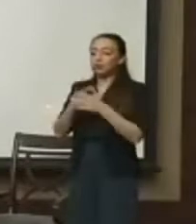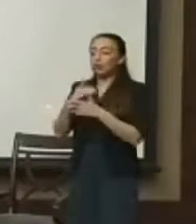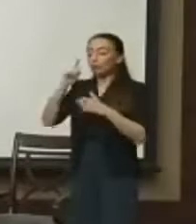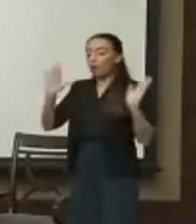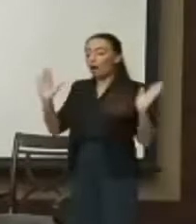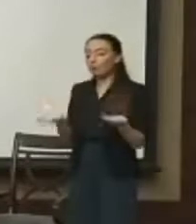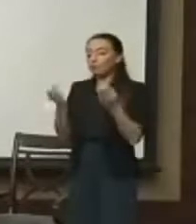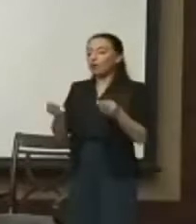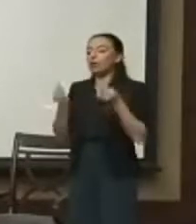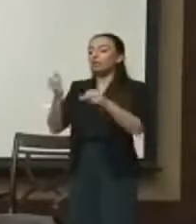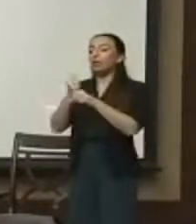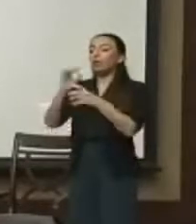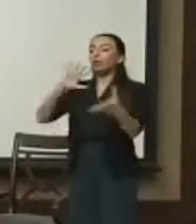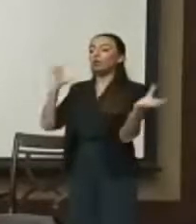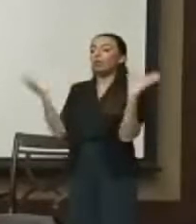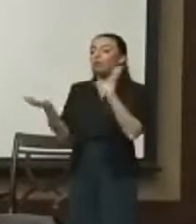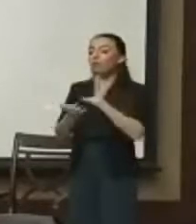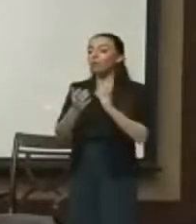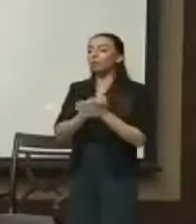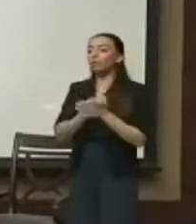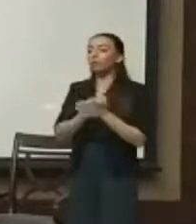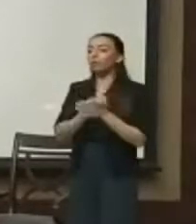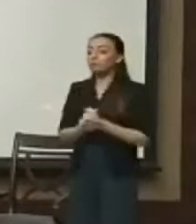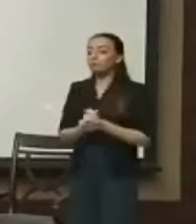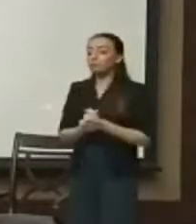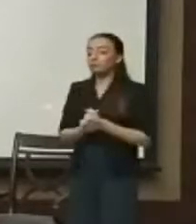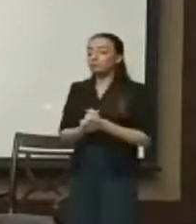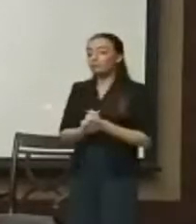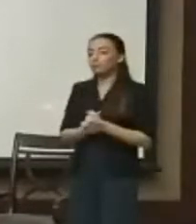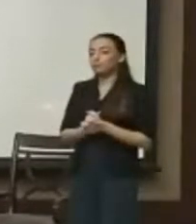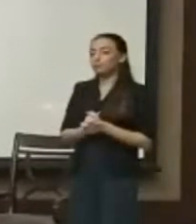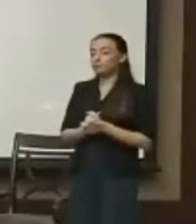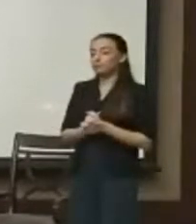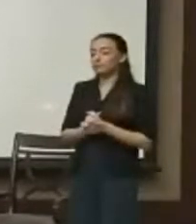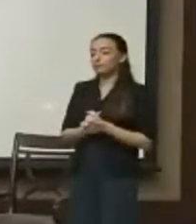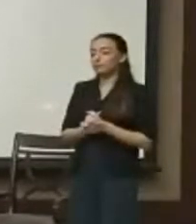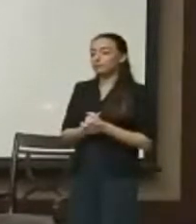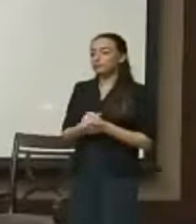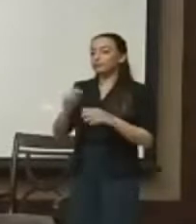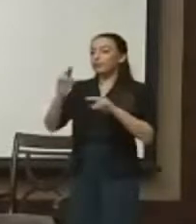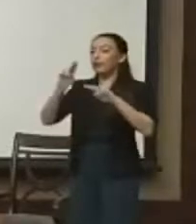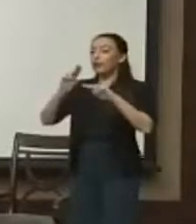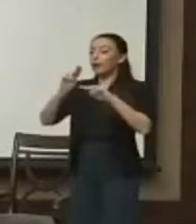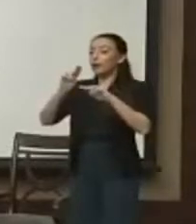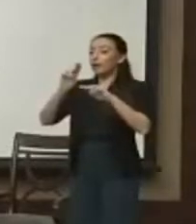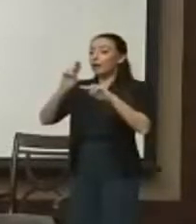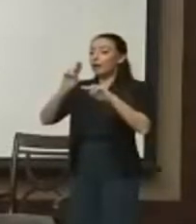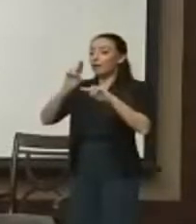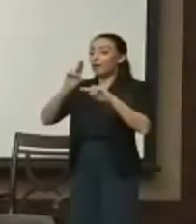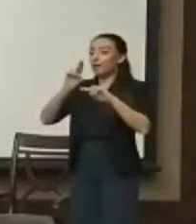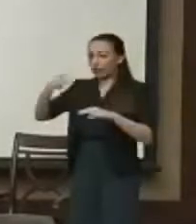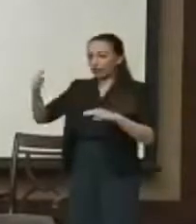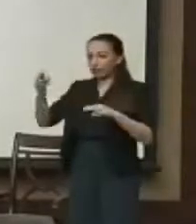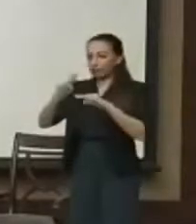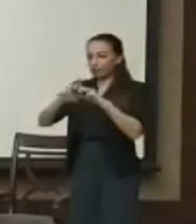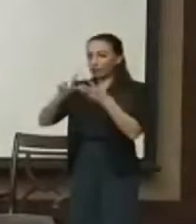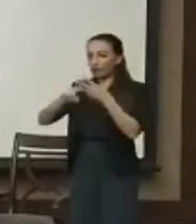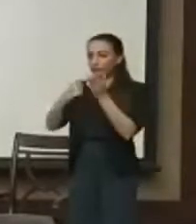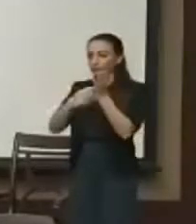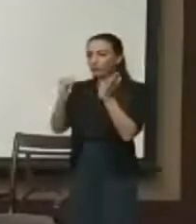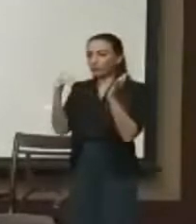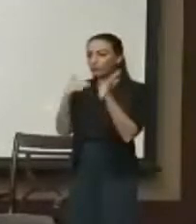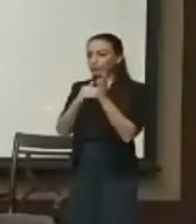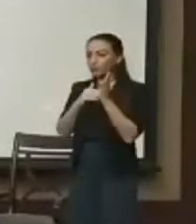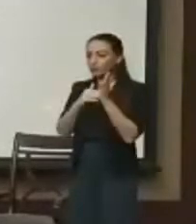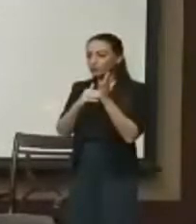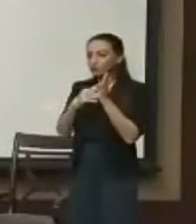enabling the global adoption of SAP products worldwide. Feroz was also managing director of SAP